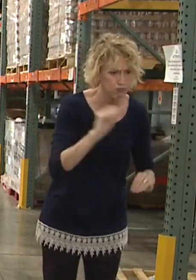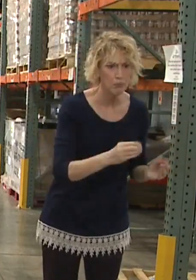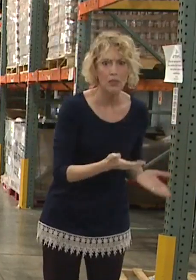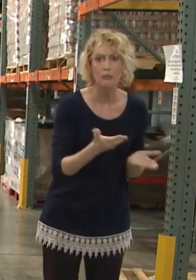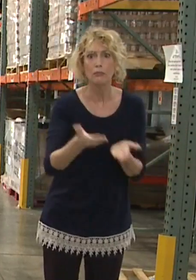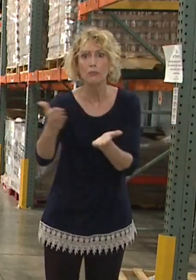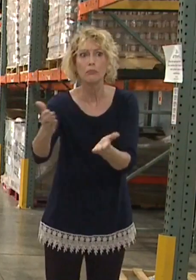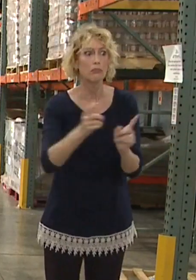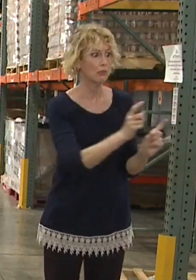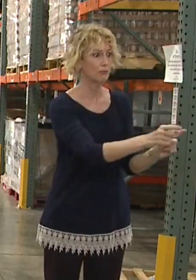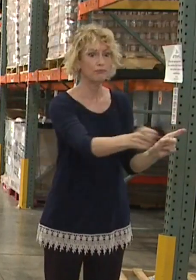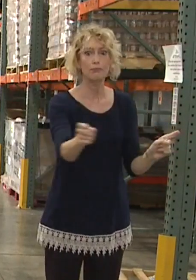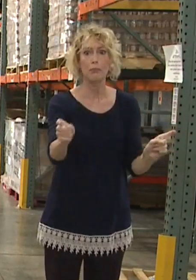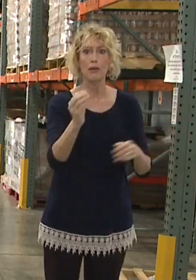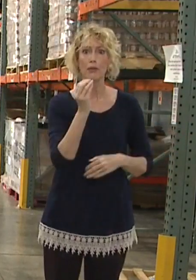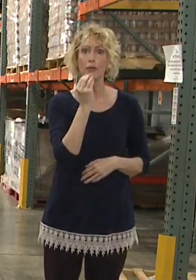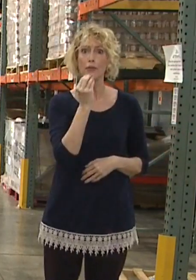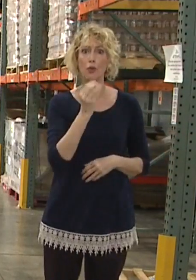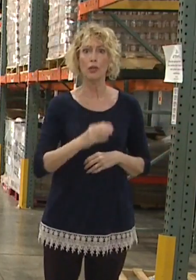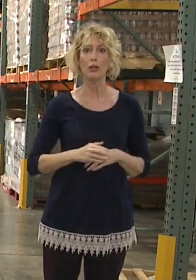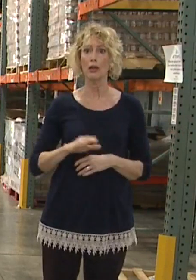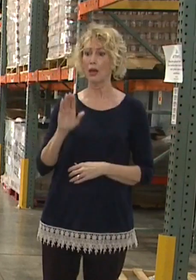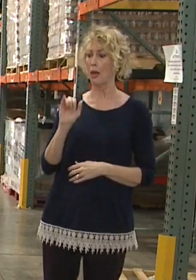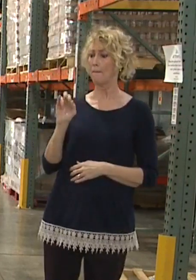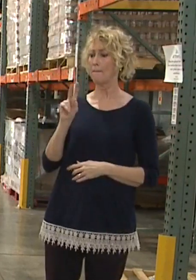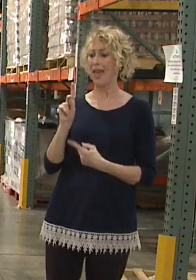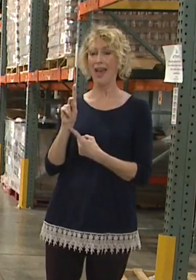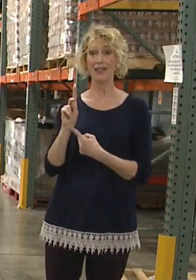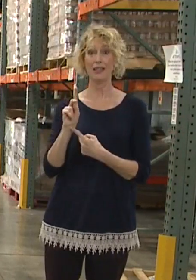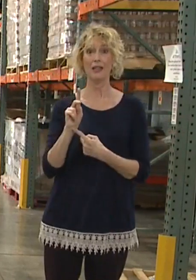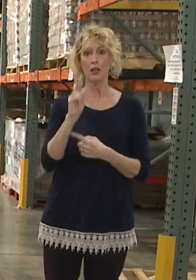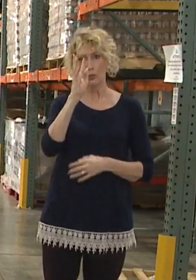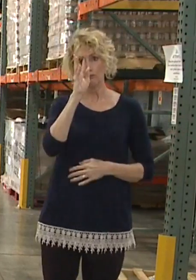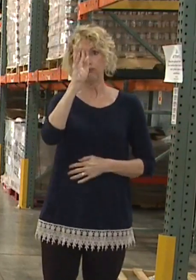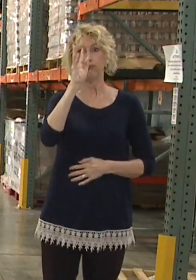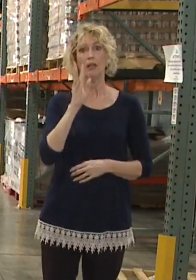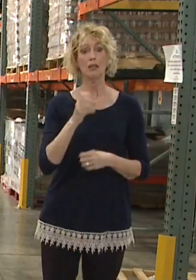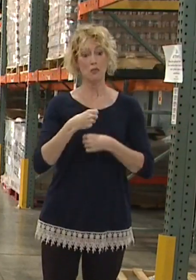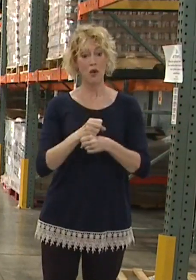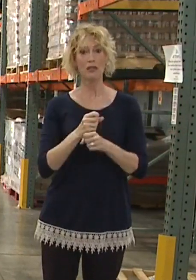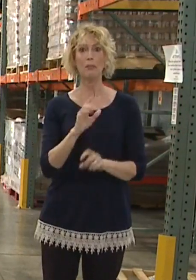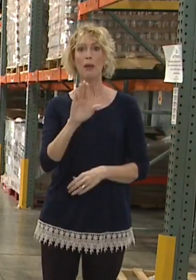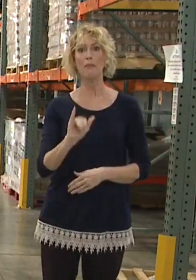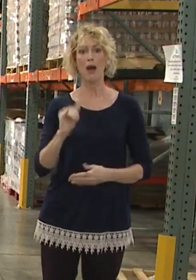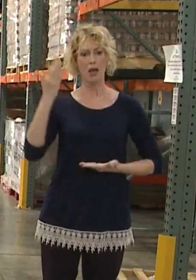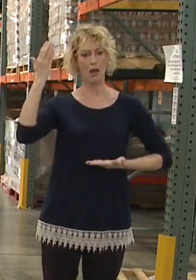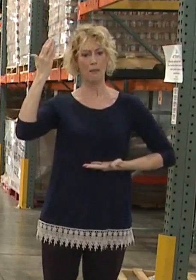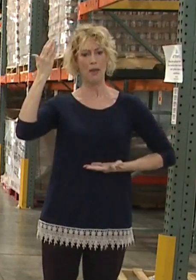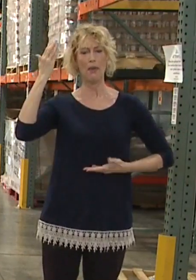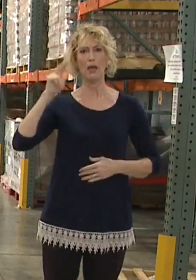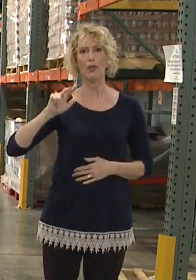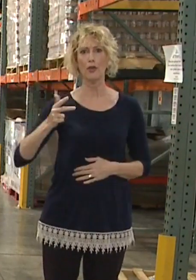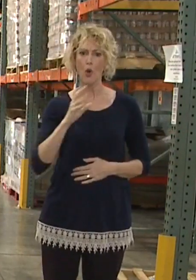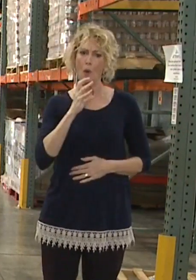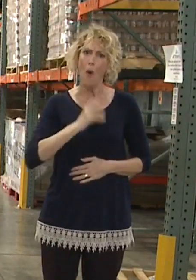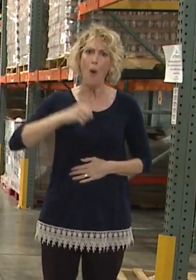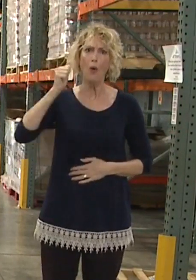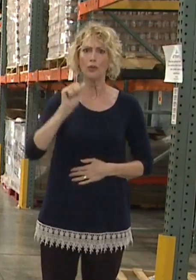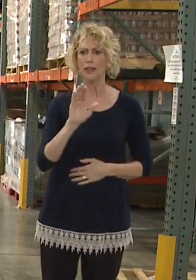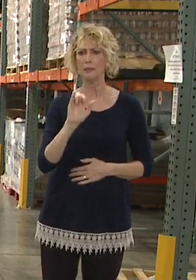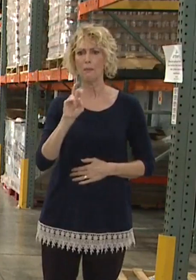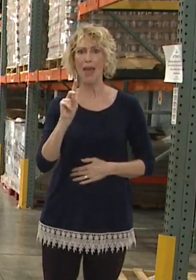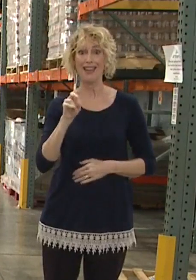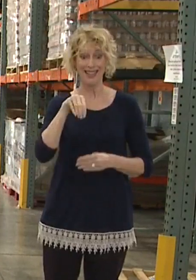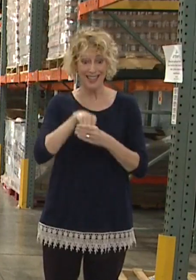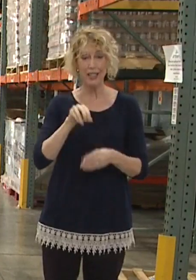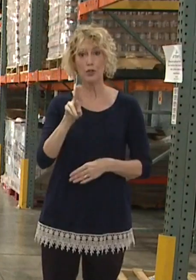out of this food. You know, a band that was created by Kamehameha III, the oldest municipal band in the country,